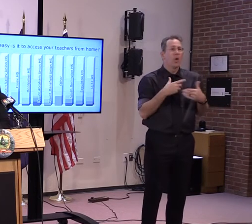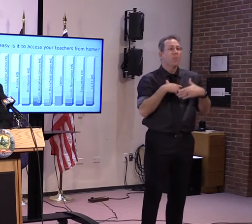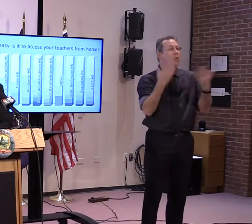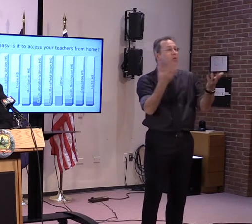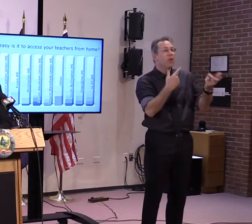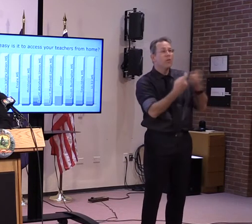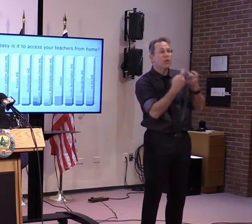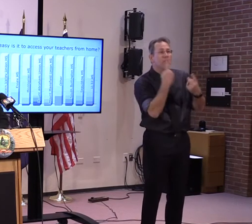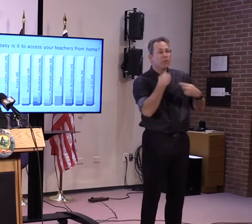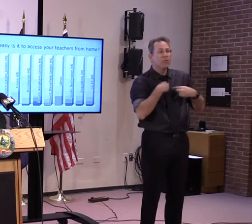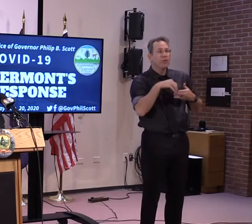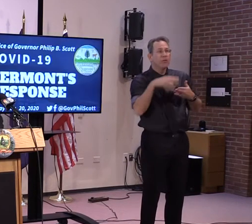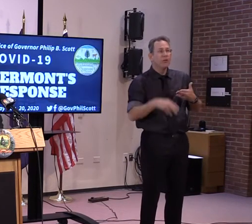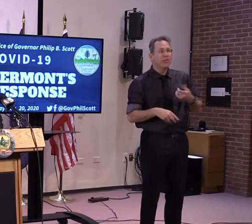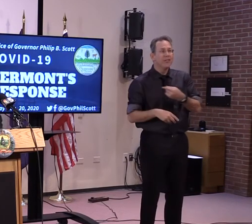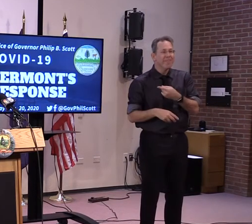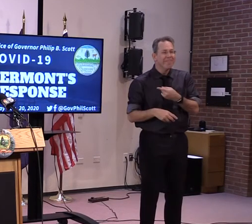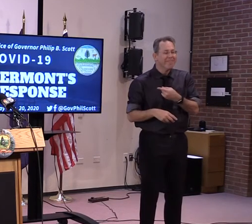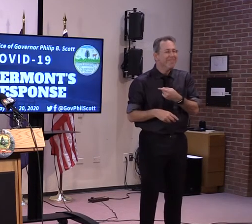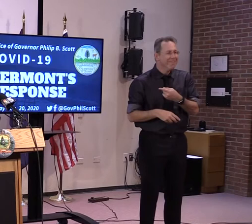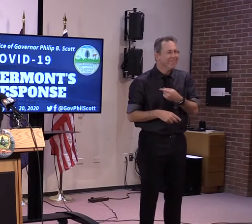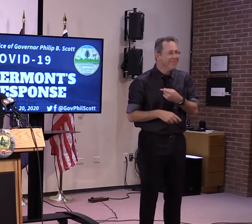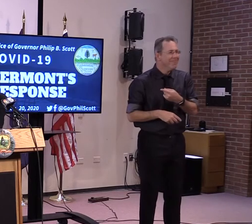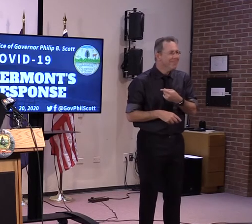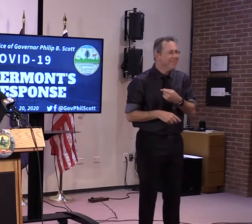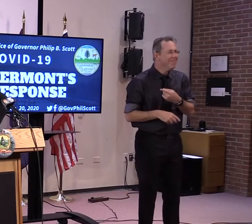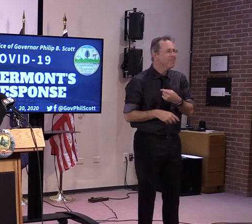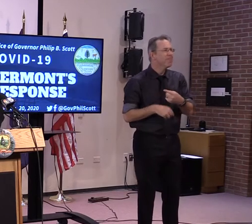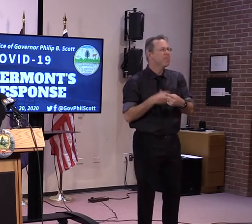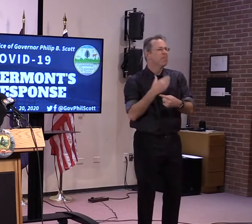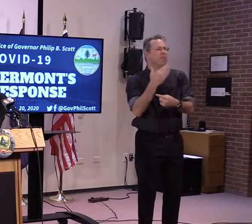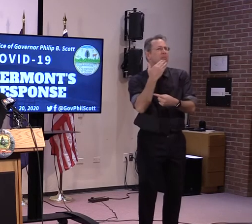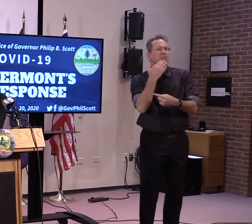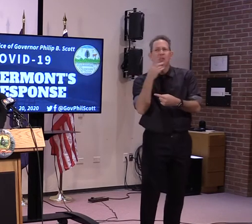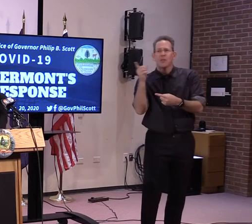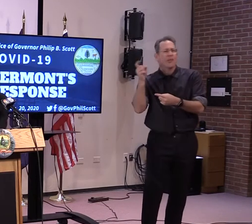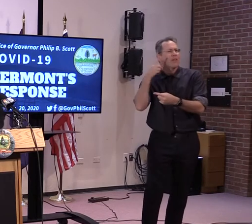Thank you so much, Sabina and Anyalita. Very well done,